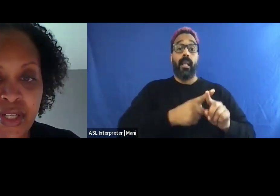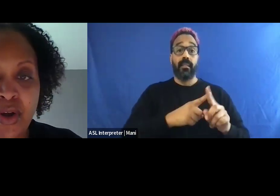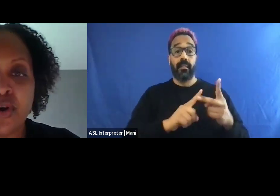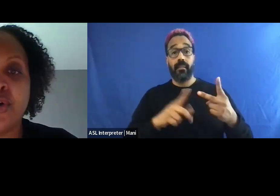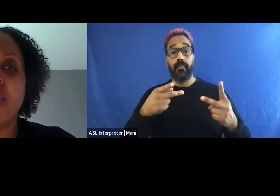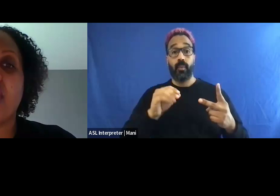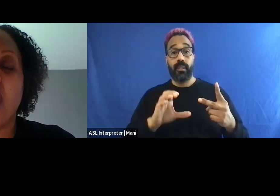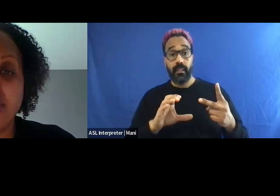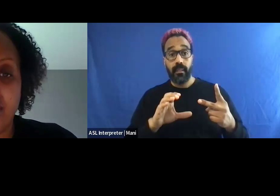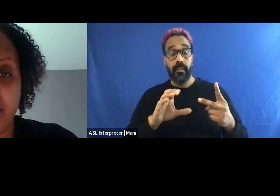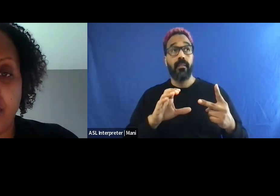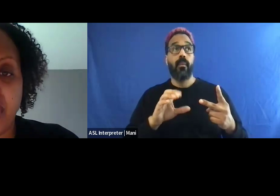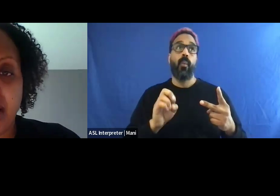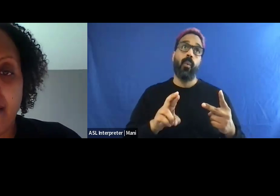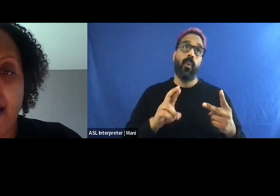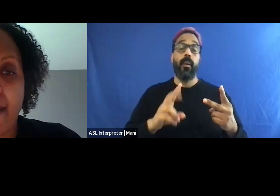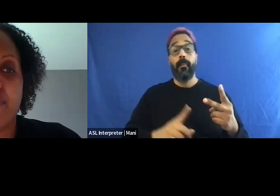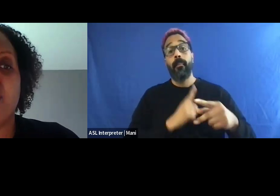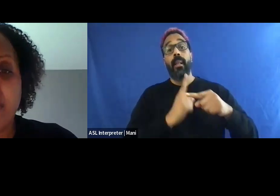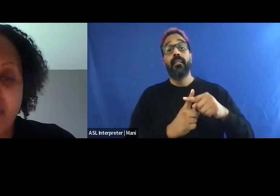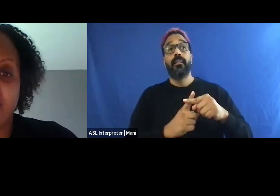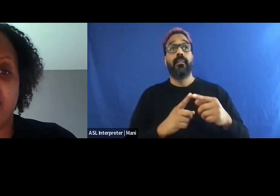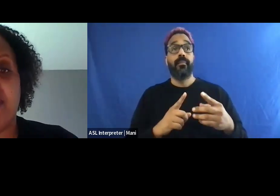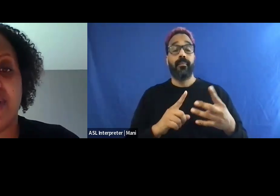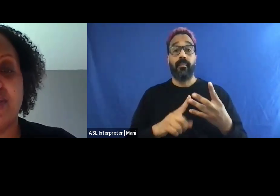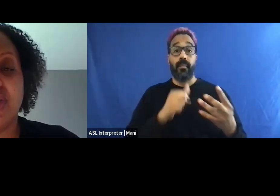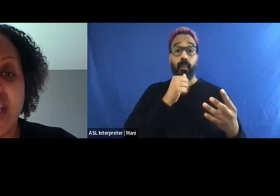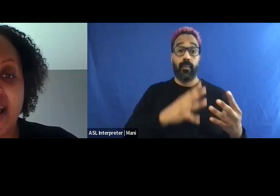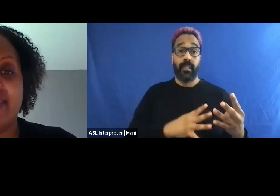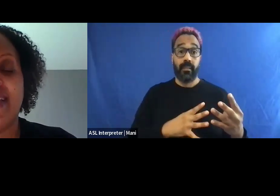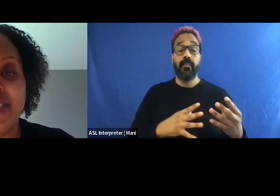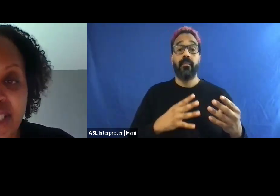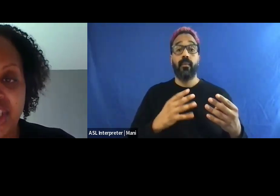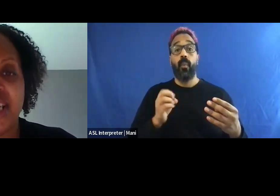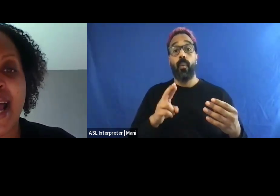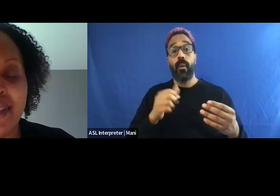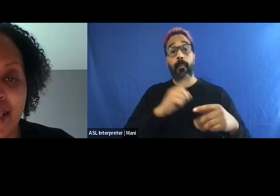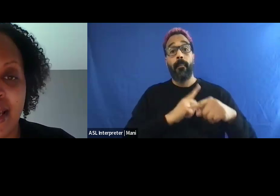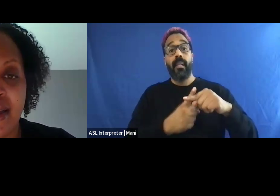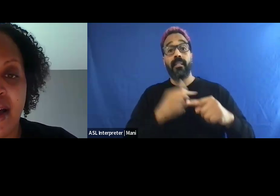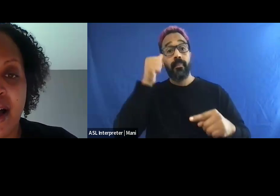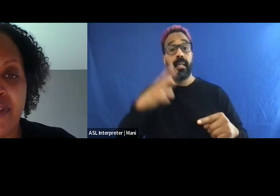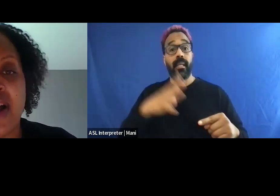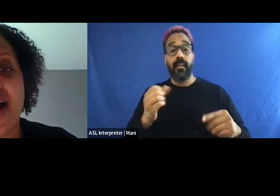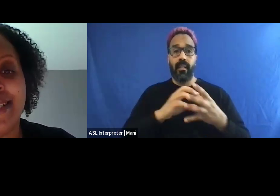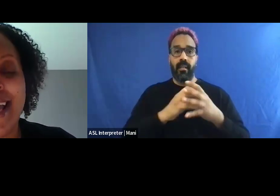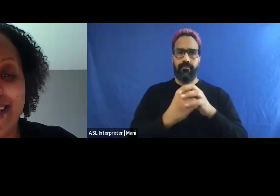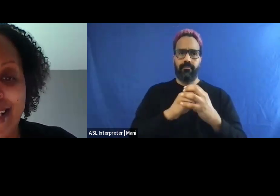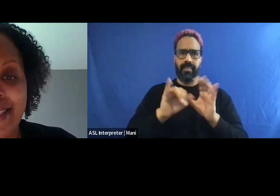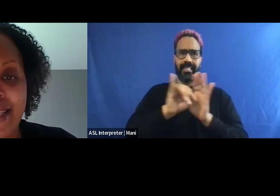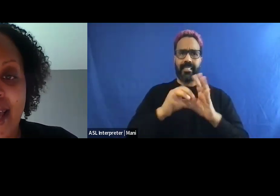color, or who are also women versus men, right? So looking at the intersectionality of